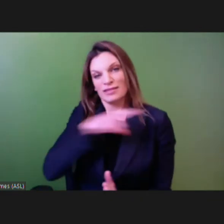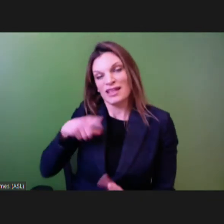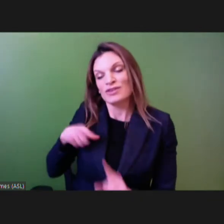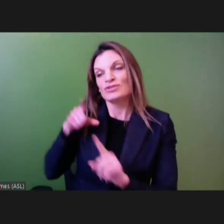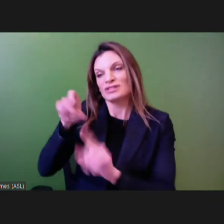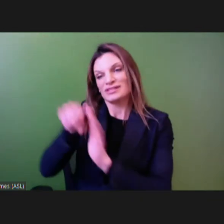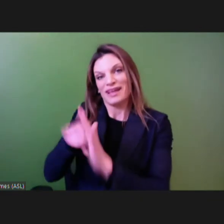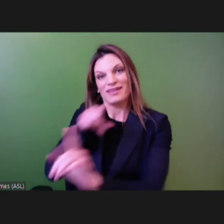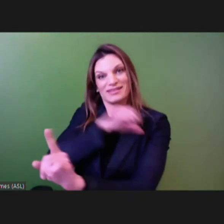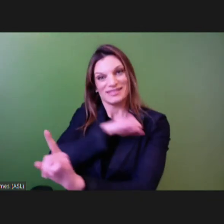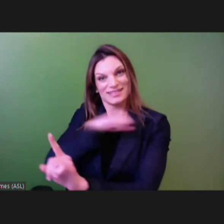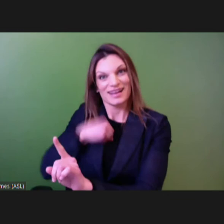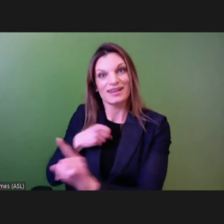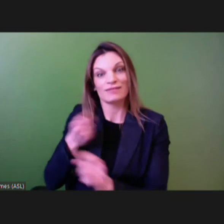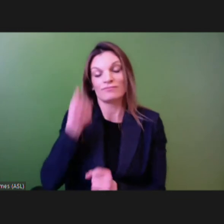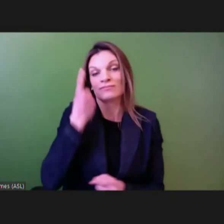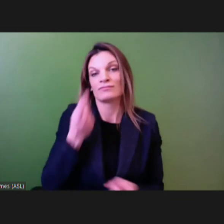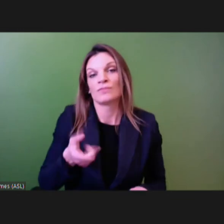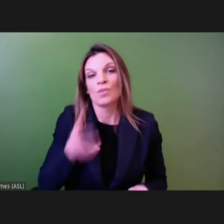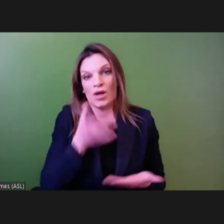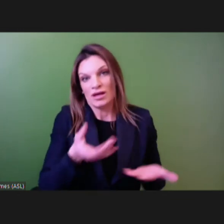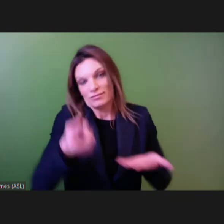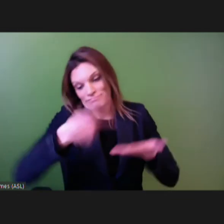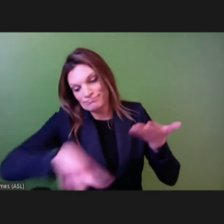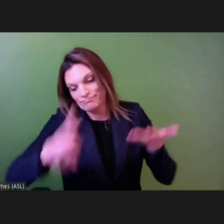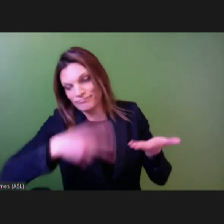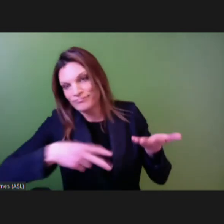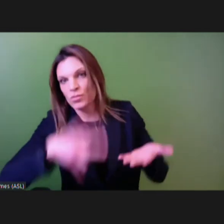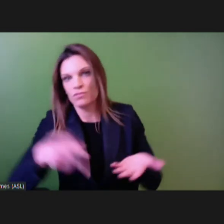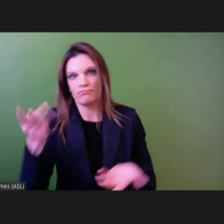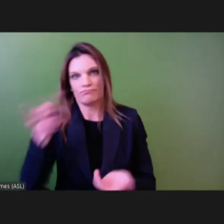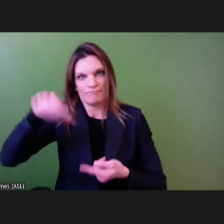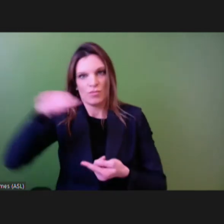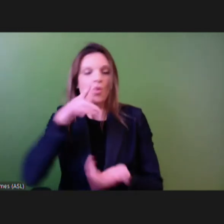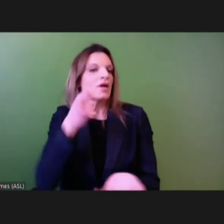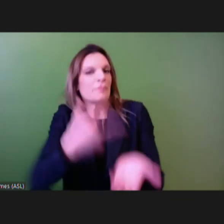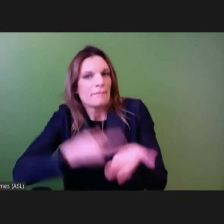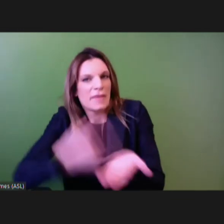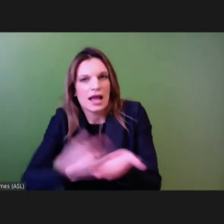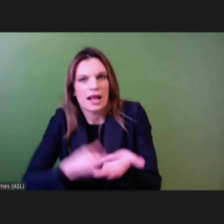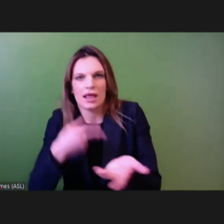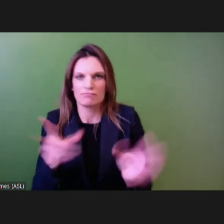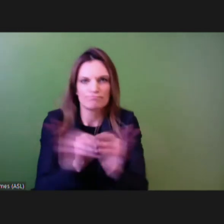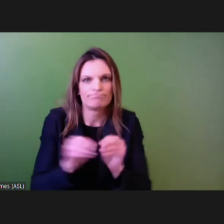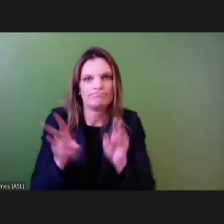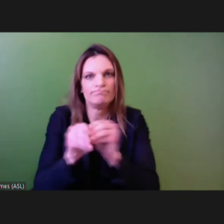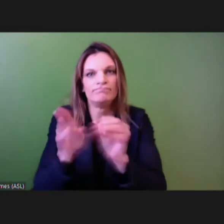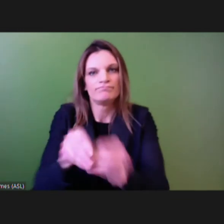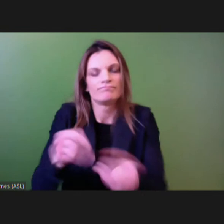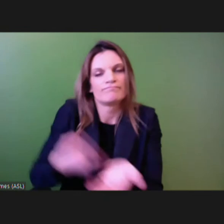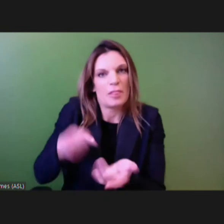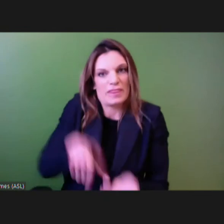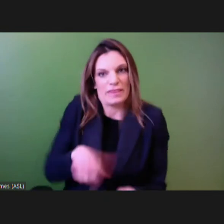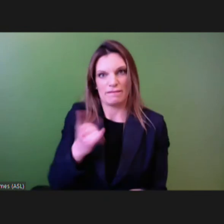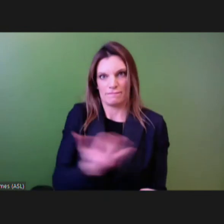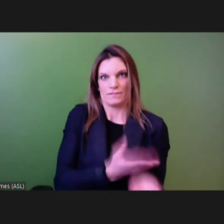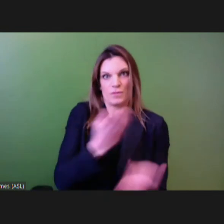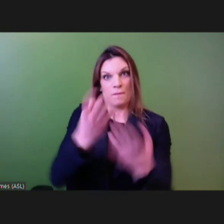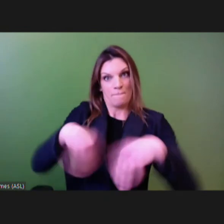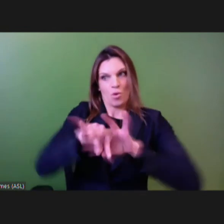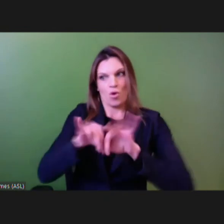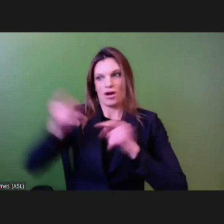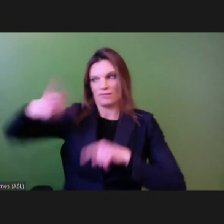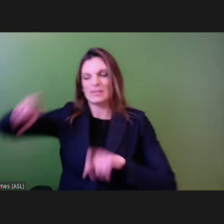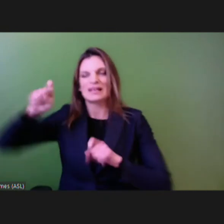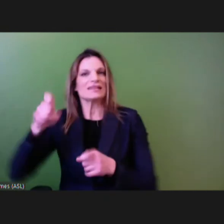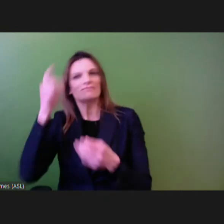that's going to be likely over the next series of weeks debating these bills and hearings. This is the moment where they need to hear from the people of the